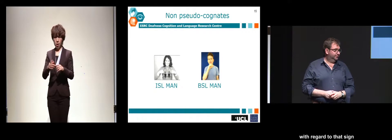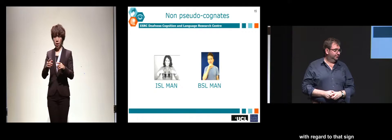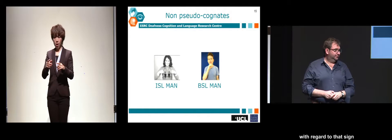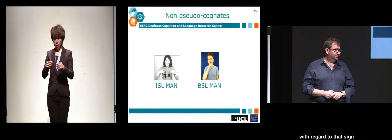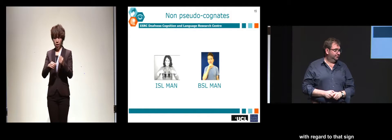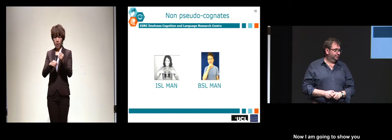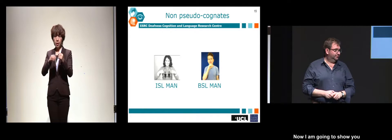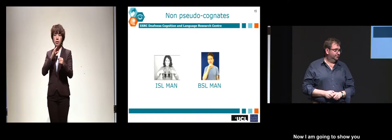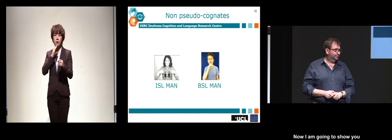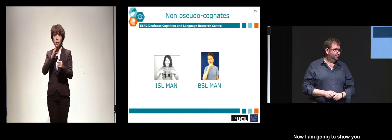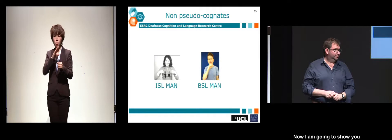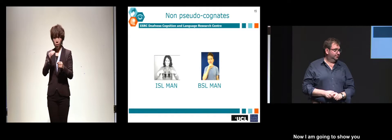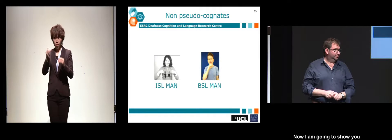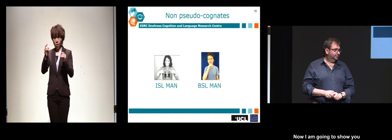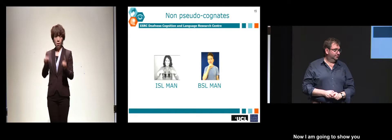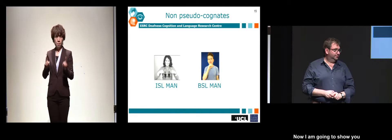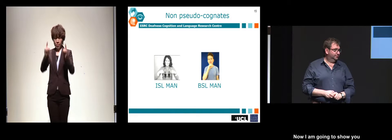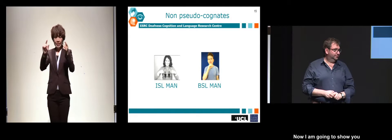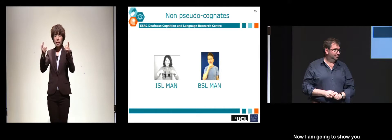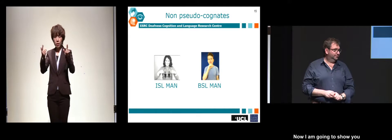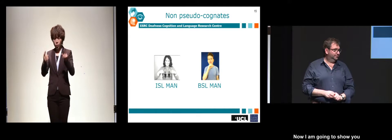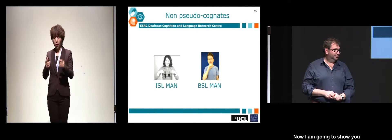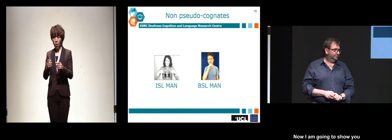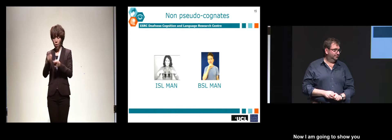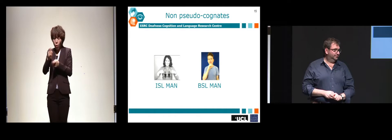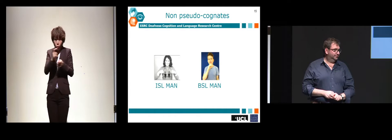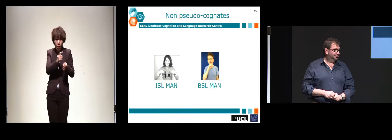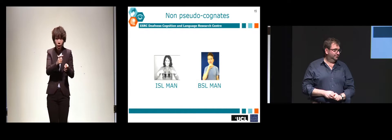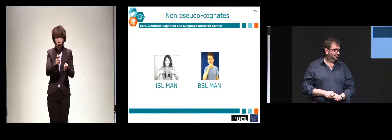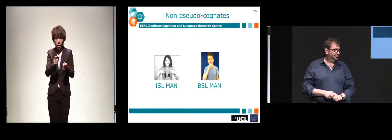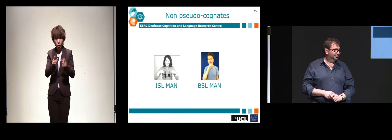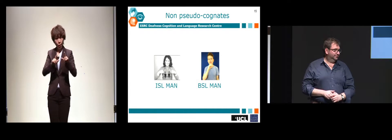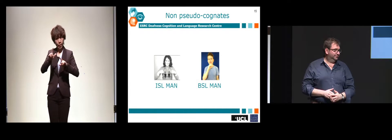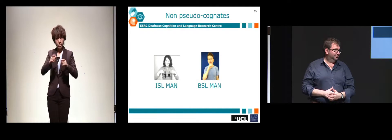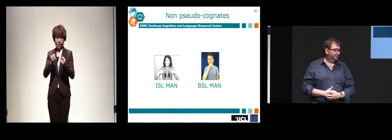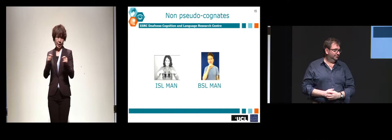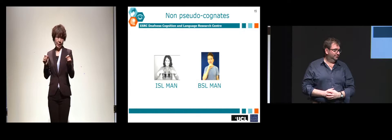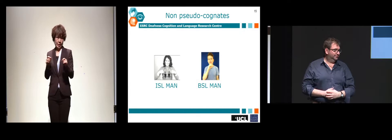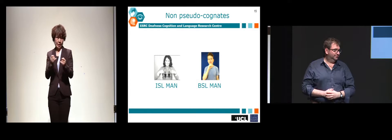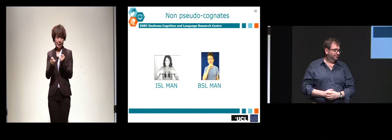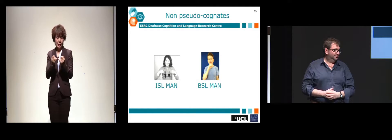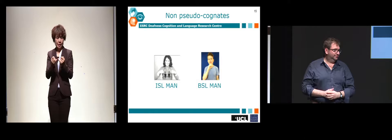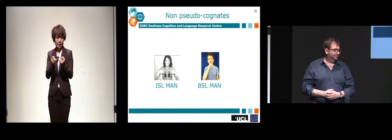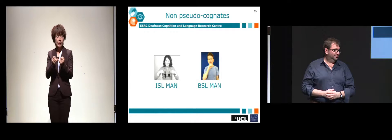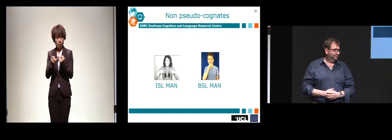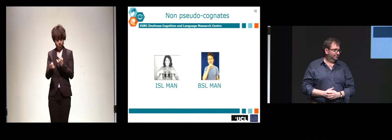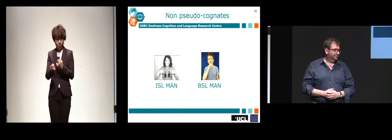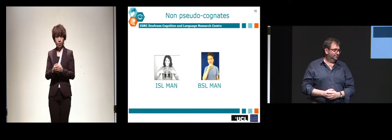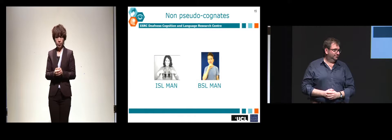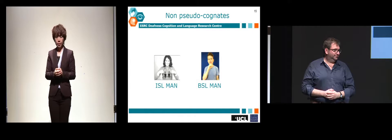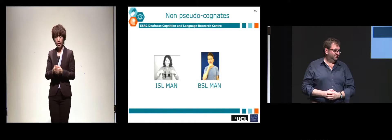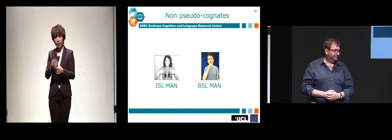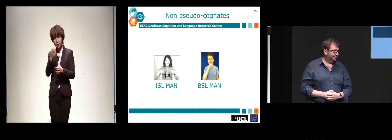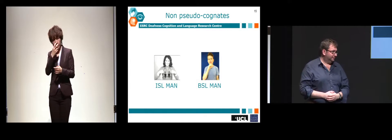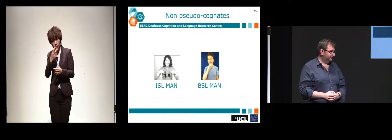so similarly. Now I'm going to show you the sign for man in the both languages.